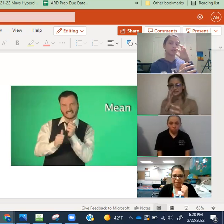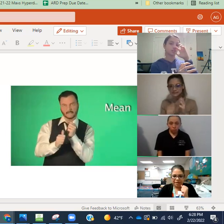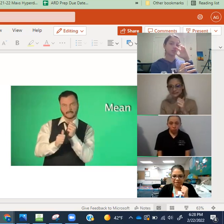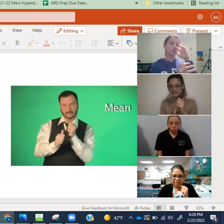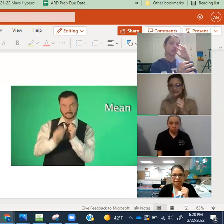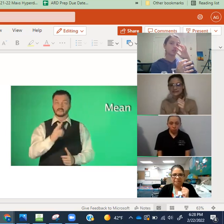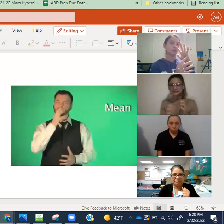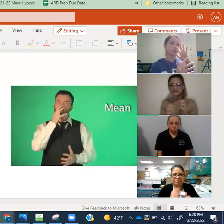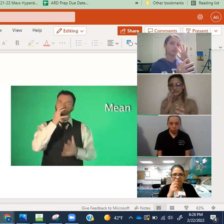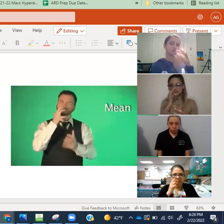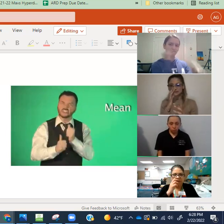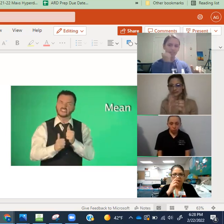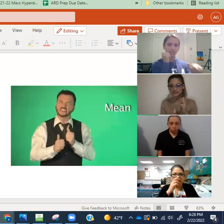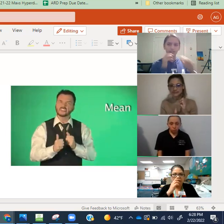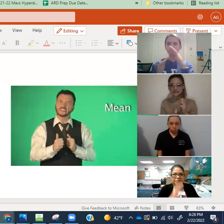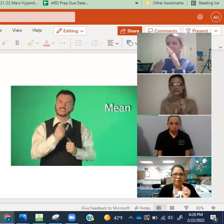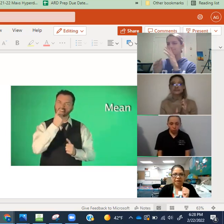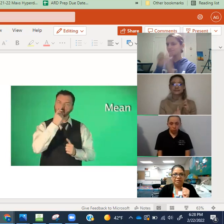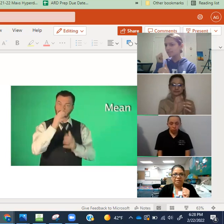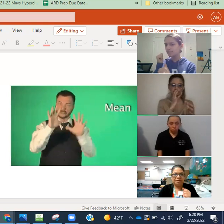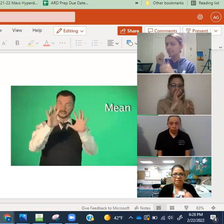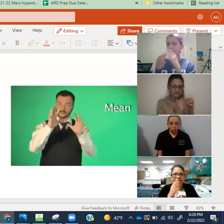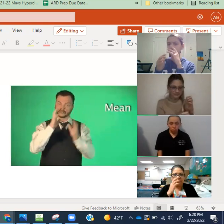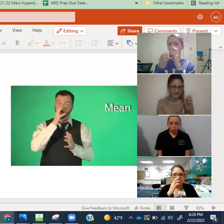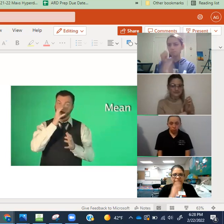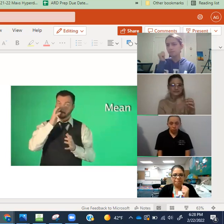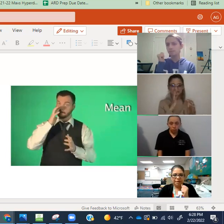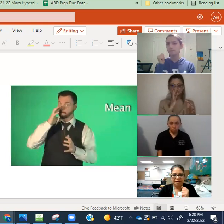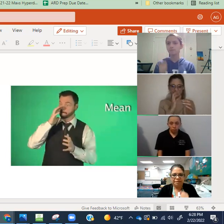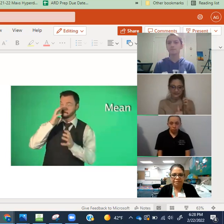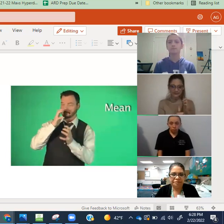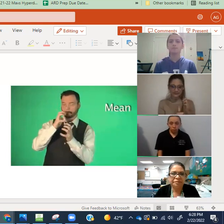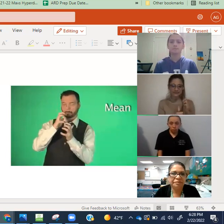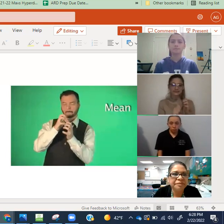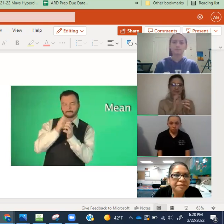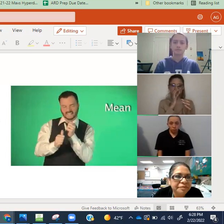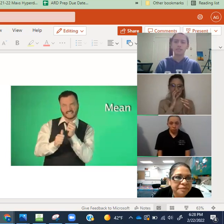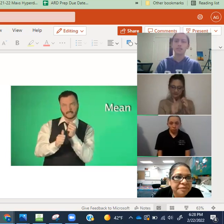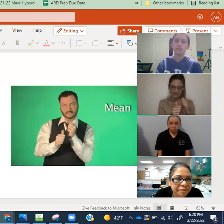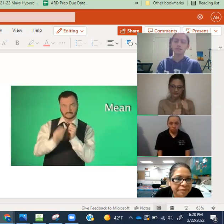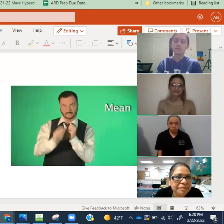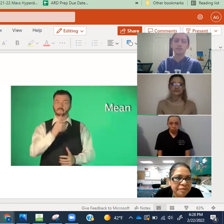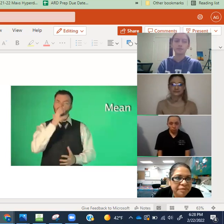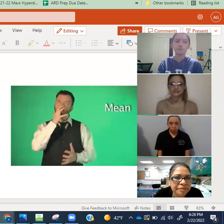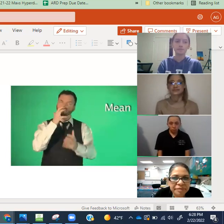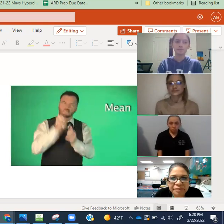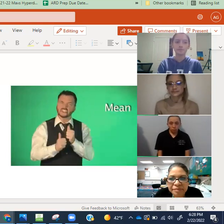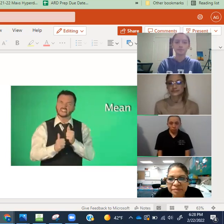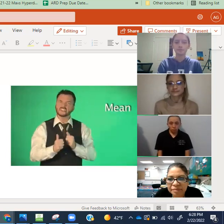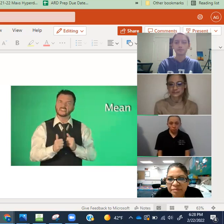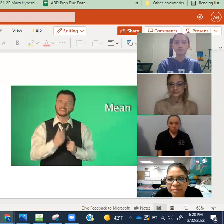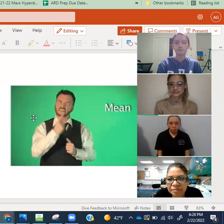slides past your non-dominant hand. Mean. Mean. Yeah.